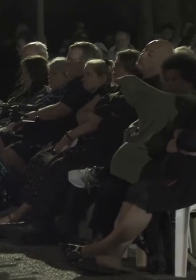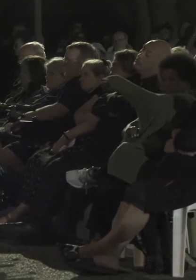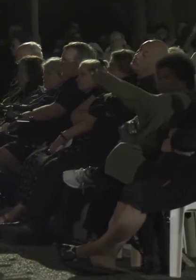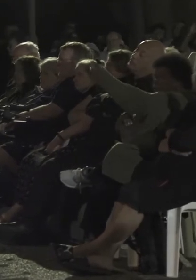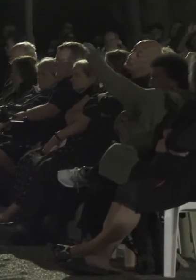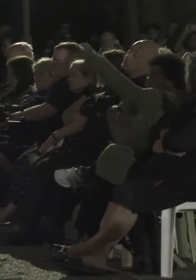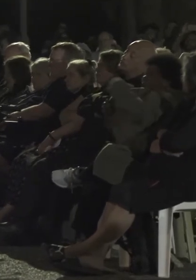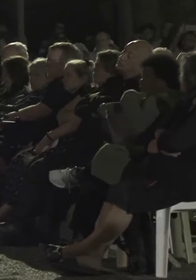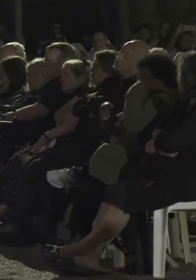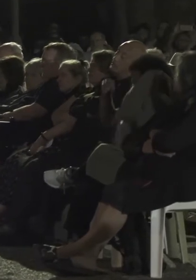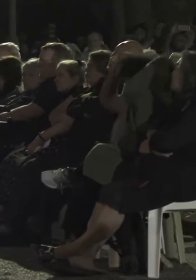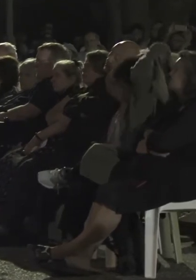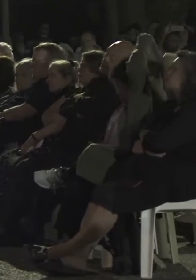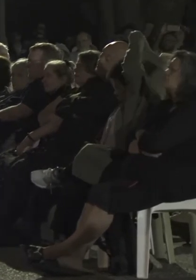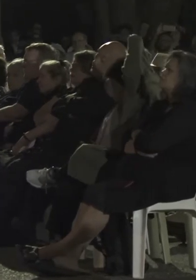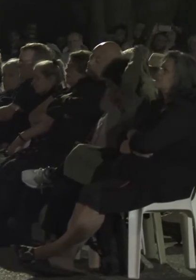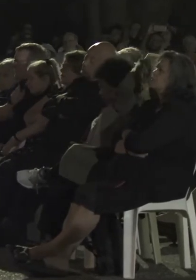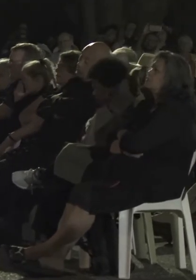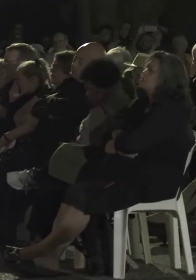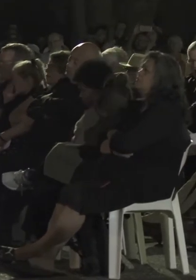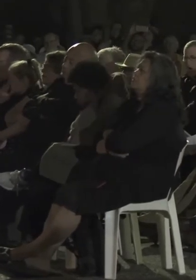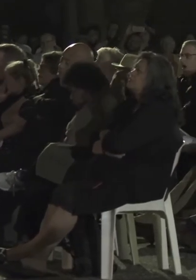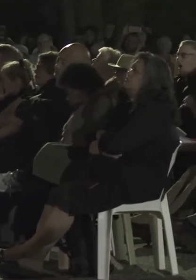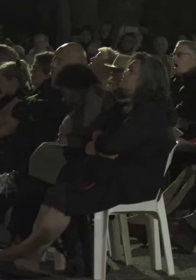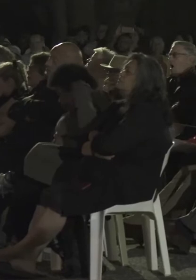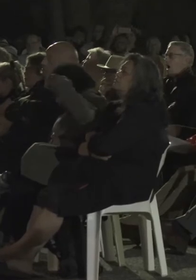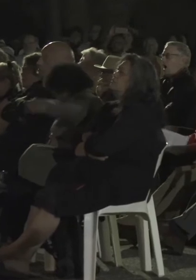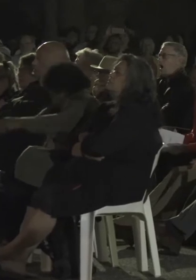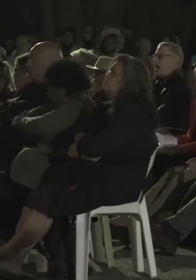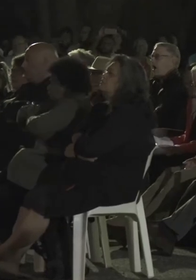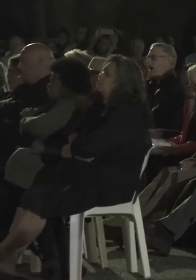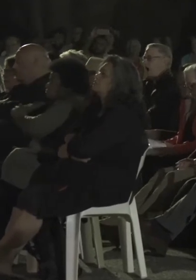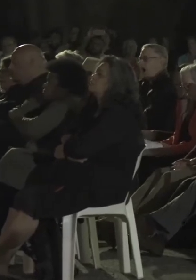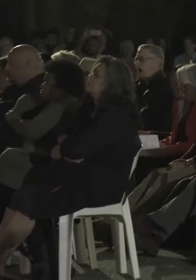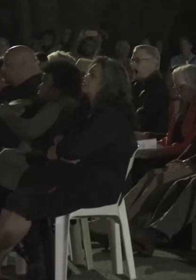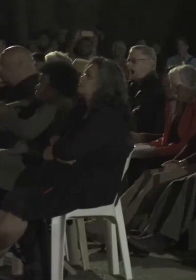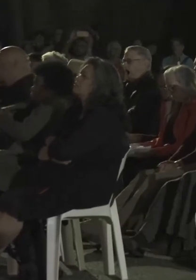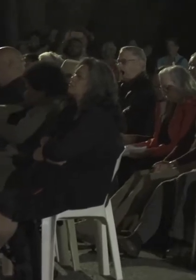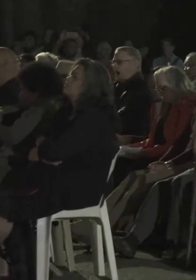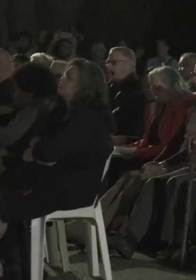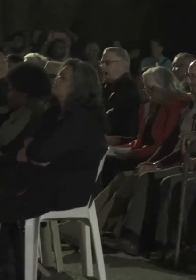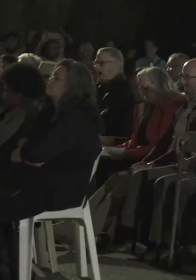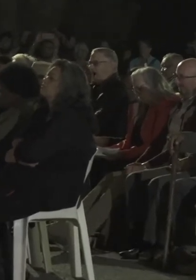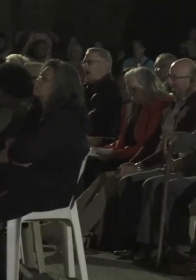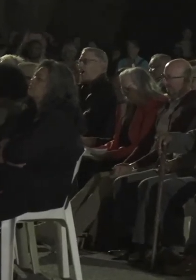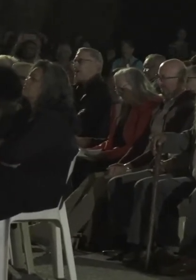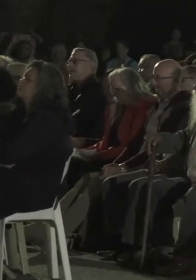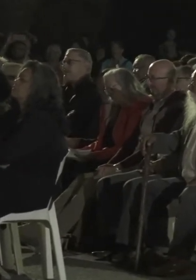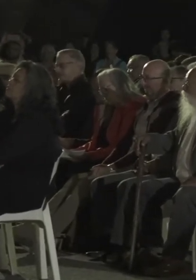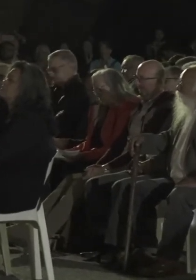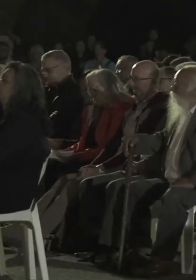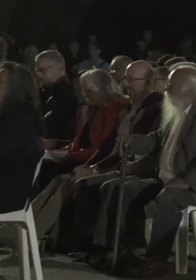faithful people. Amen. Te tatalo na ako mai e Yehu, katatalo ki tatou. Let us